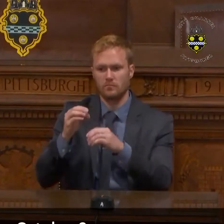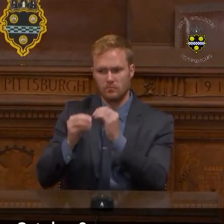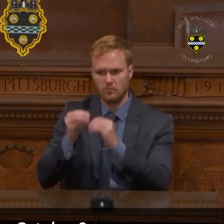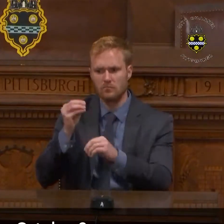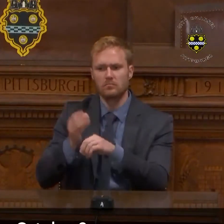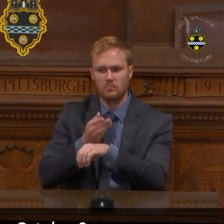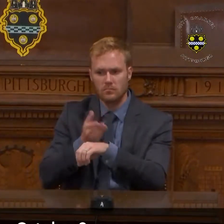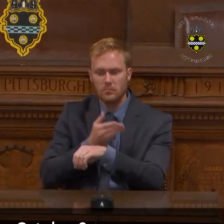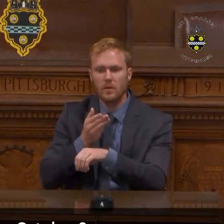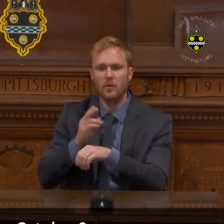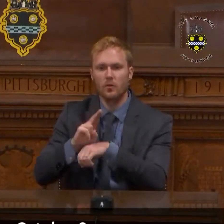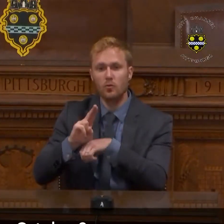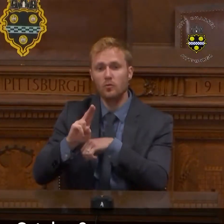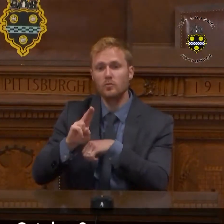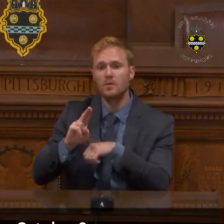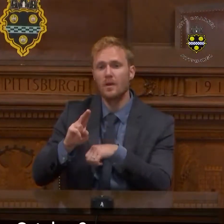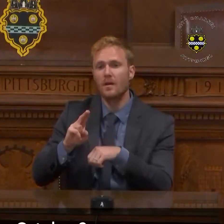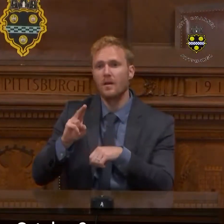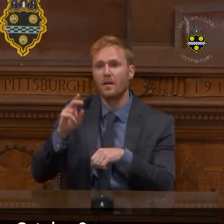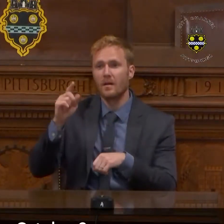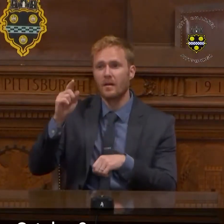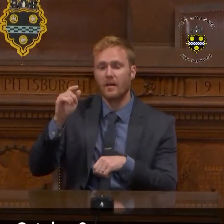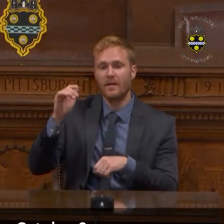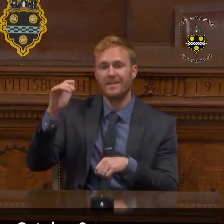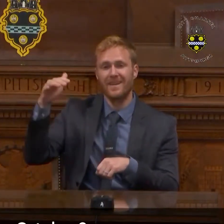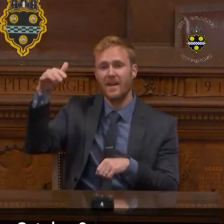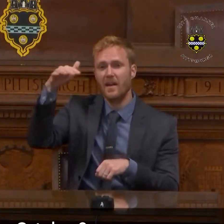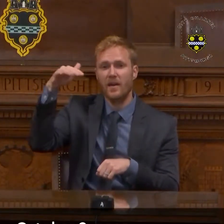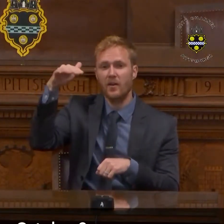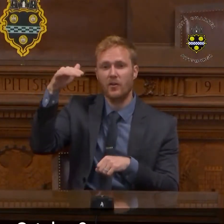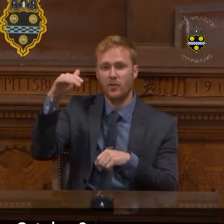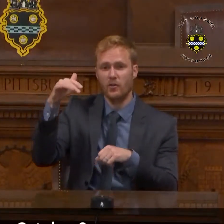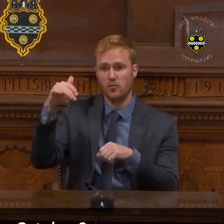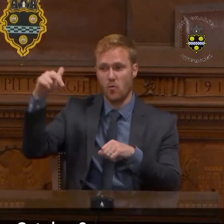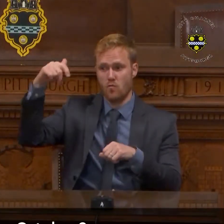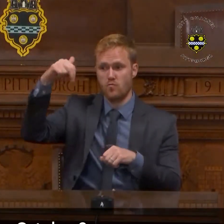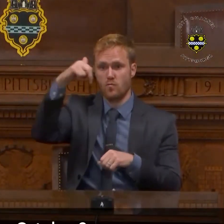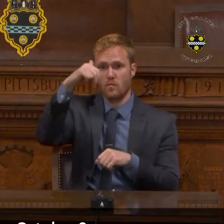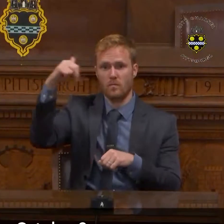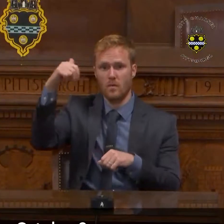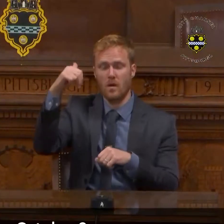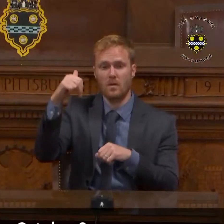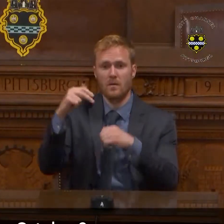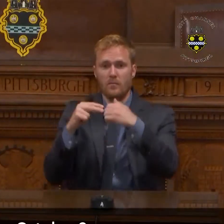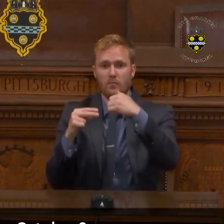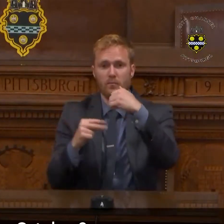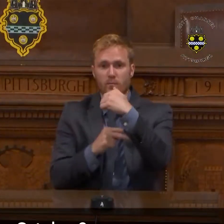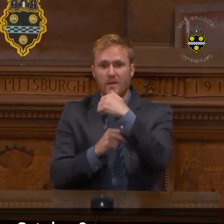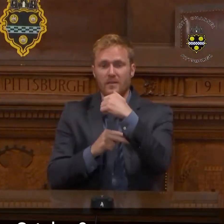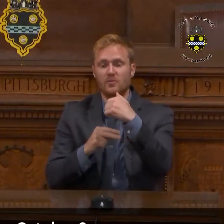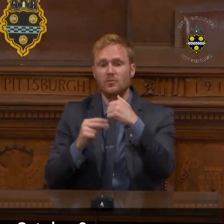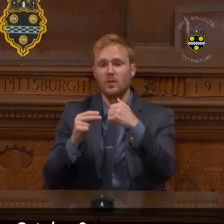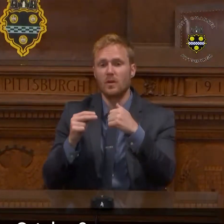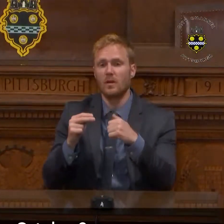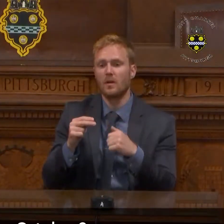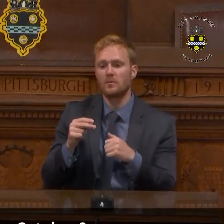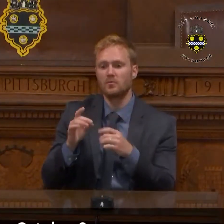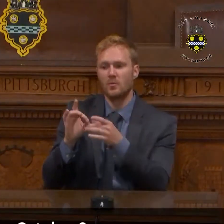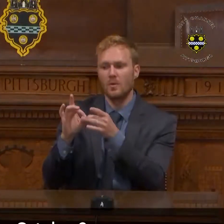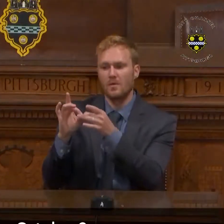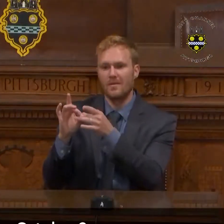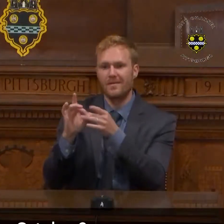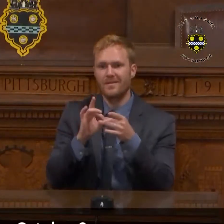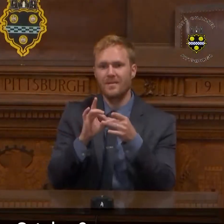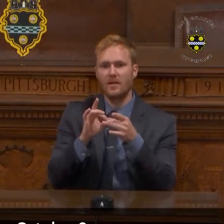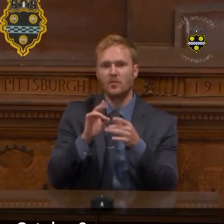and expense, an aerial pedestrian bridge over the right-of-way to connect UPMC's New